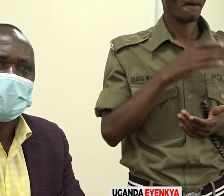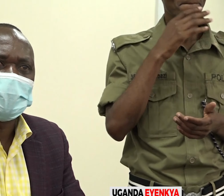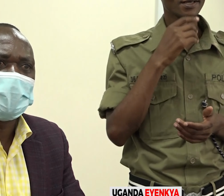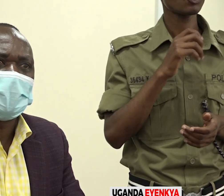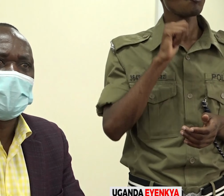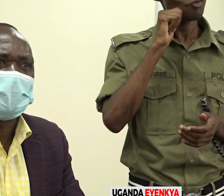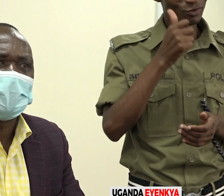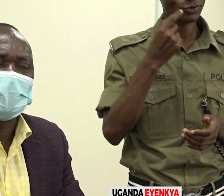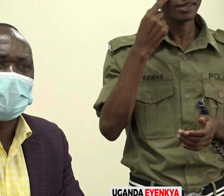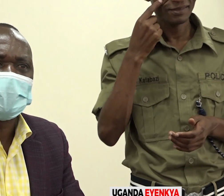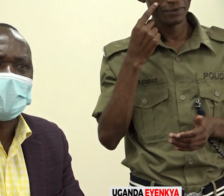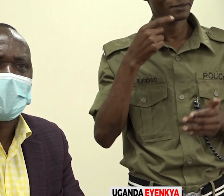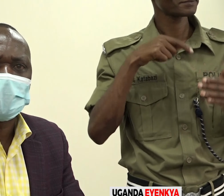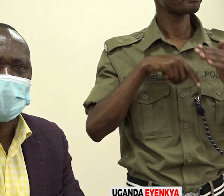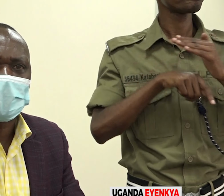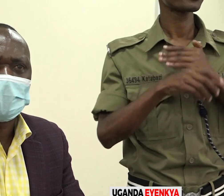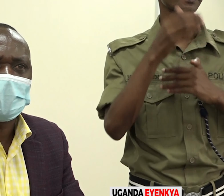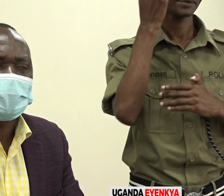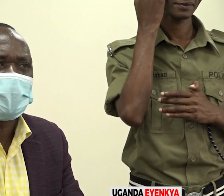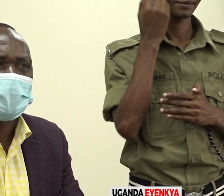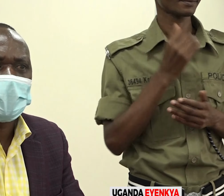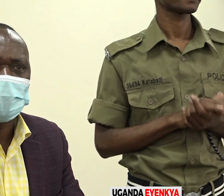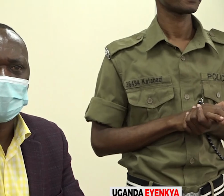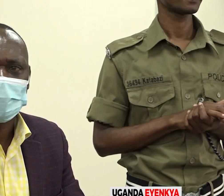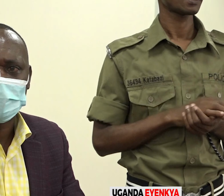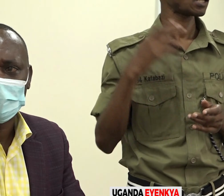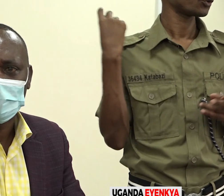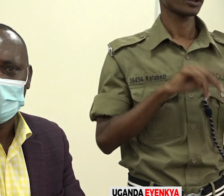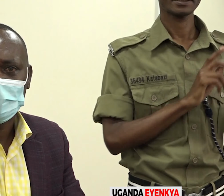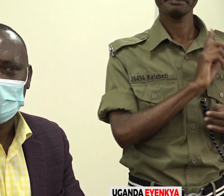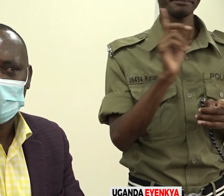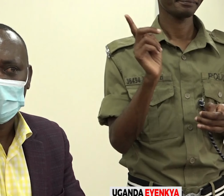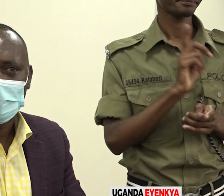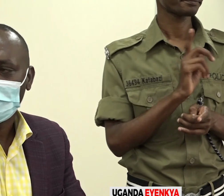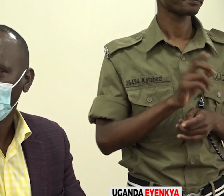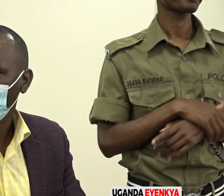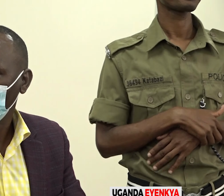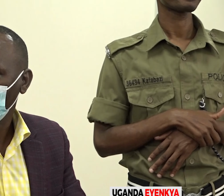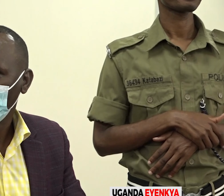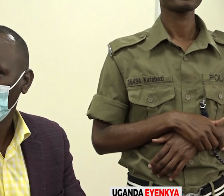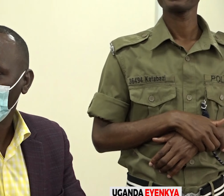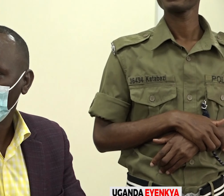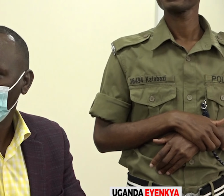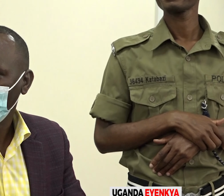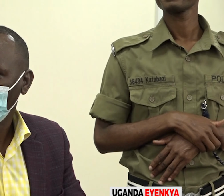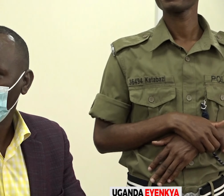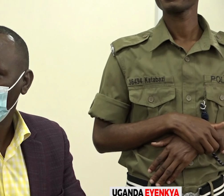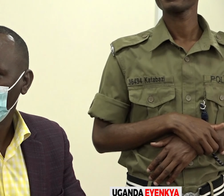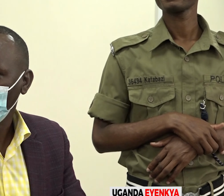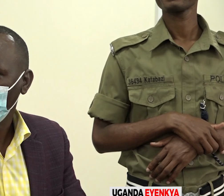court. There is nothing like torture, like somebody is trying to insinuate. This man is